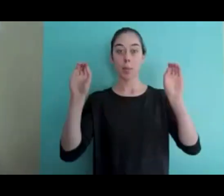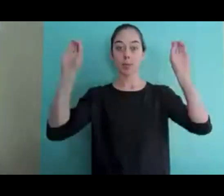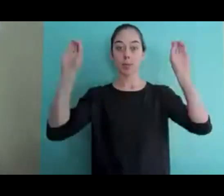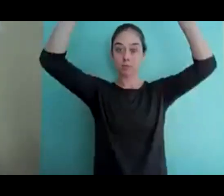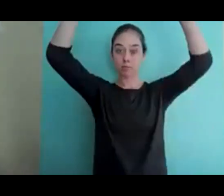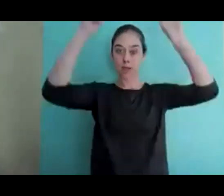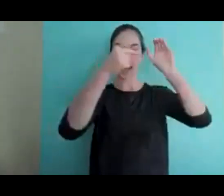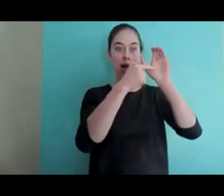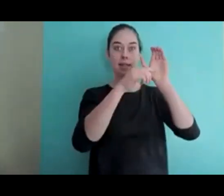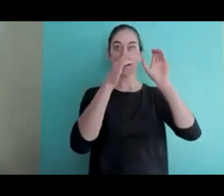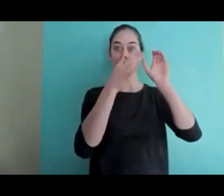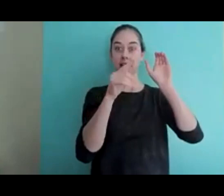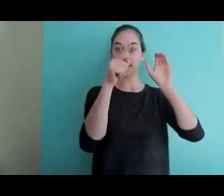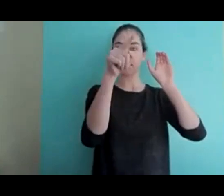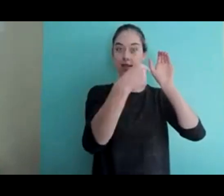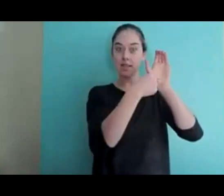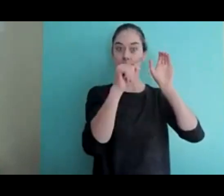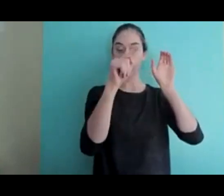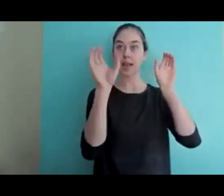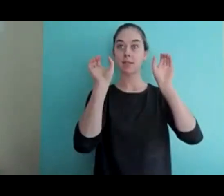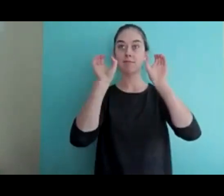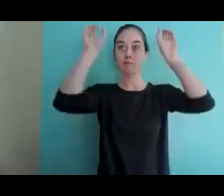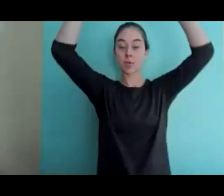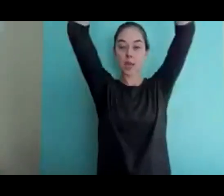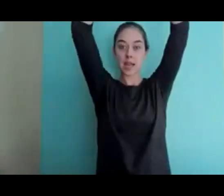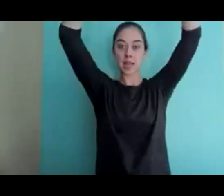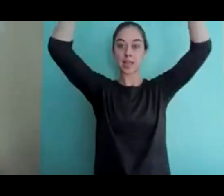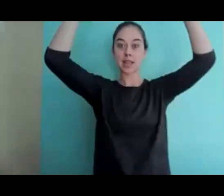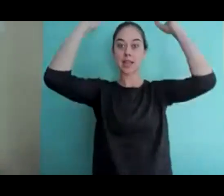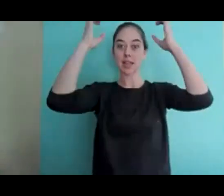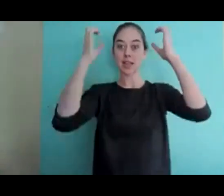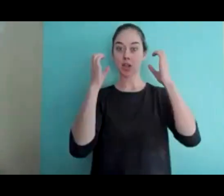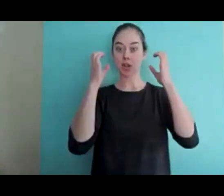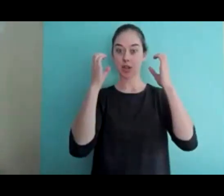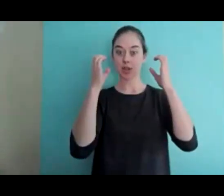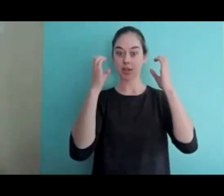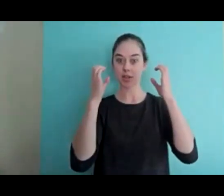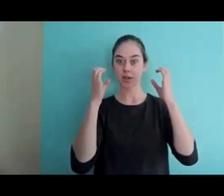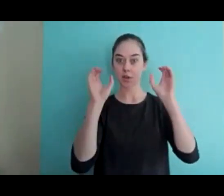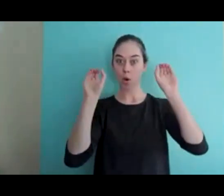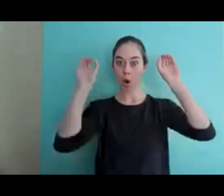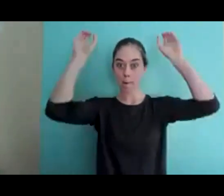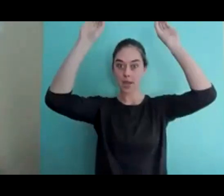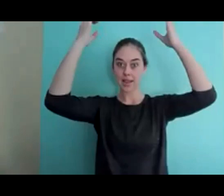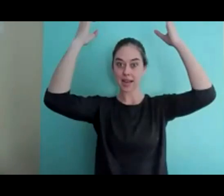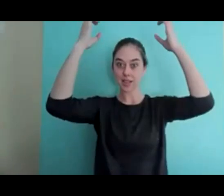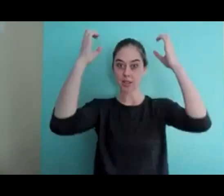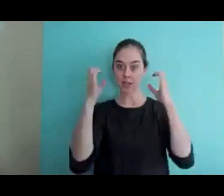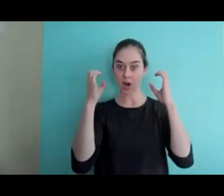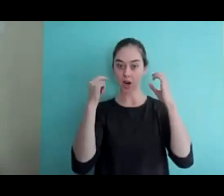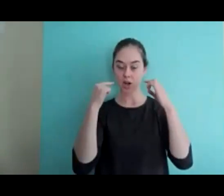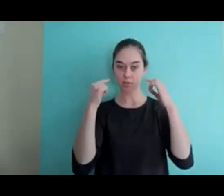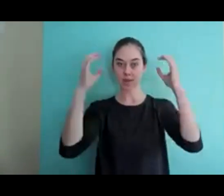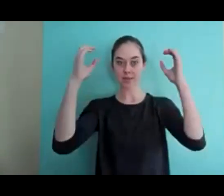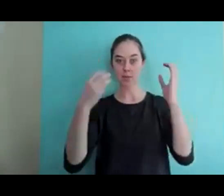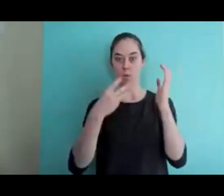down, your palms of your hands face your cheeks. To face your cheeks, your jaw. Out, back in.